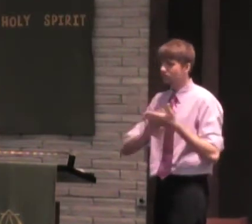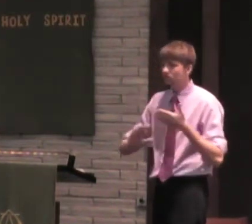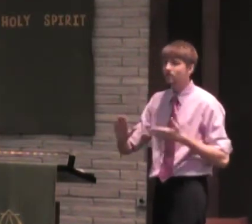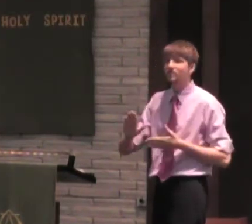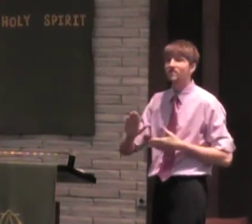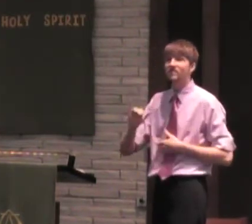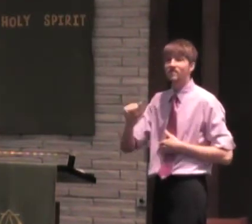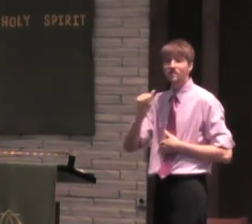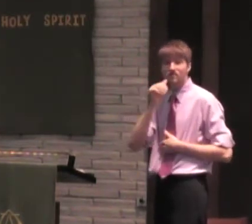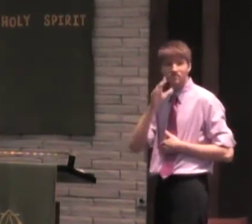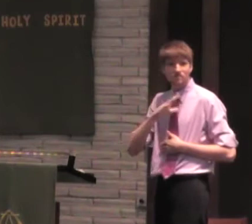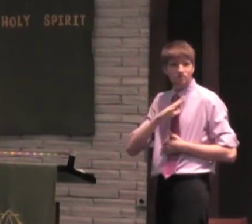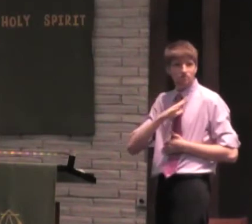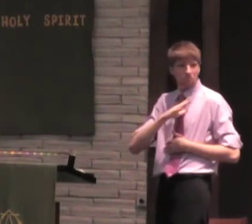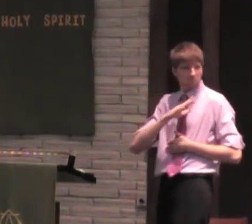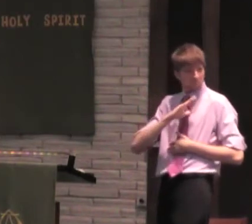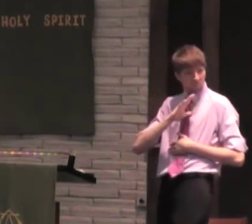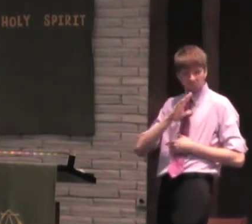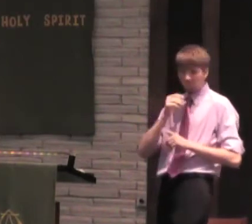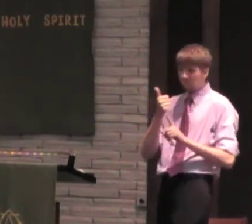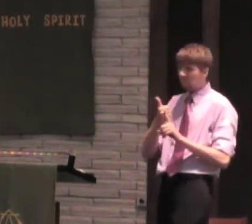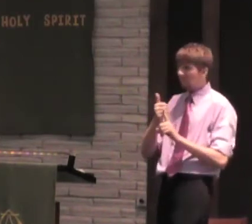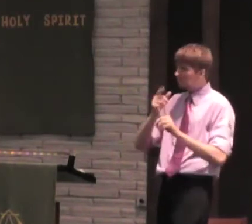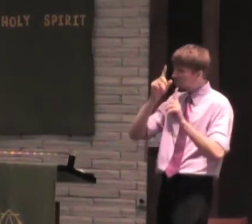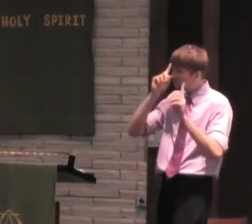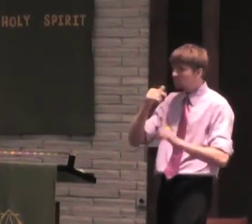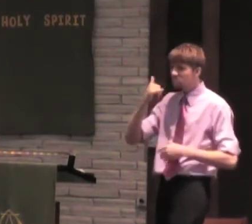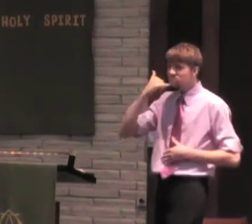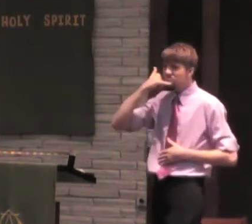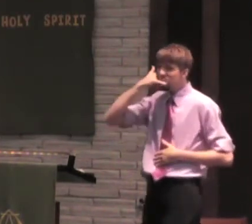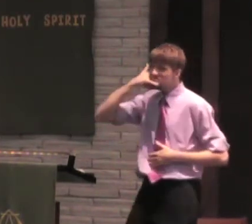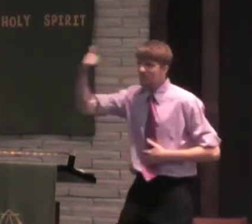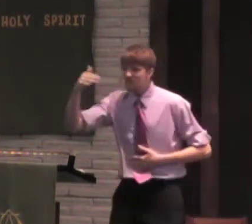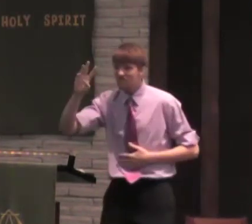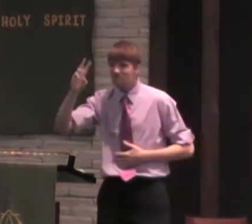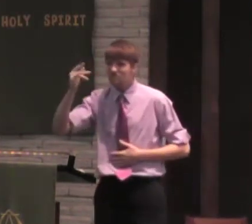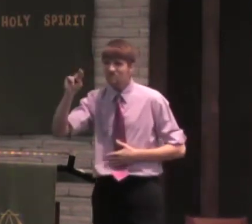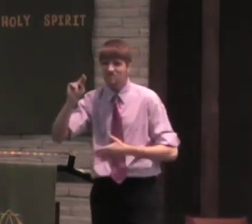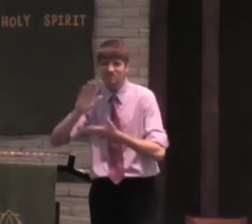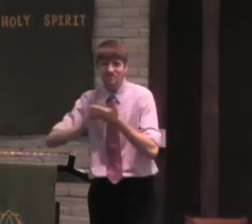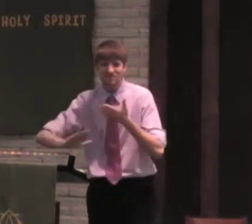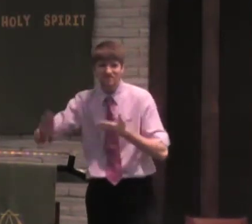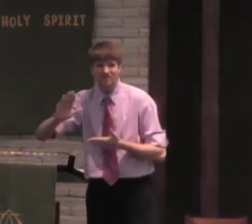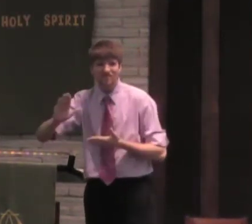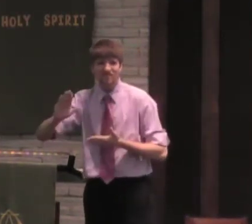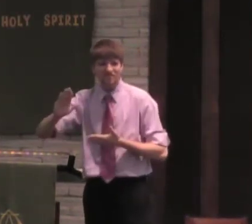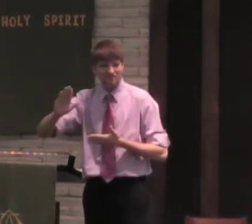at Wheaton. And that woman decided to call Wheaton